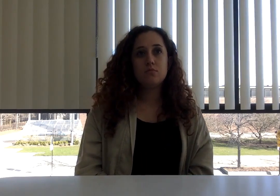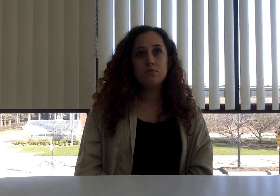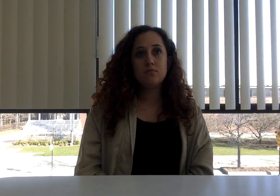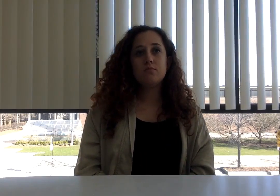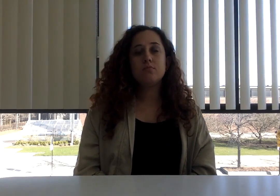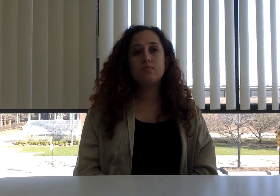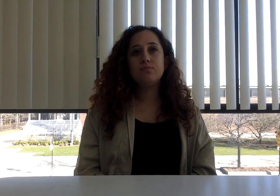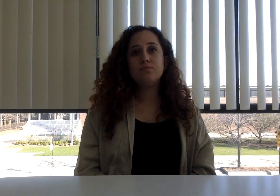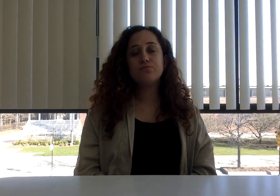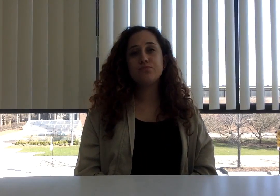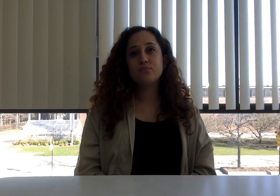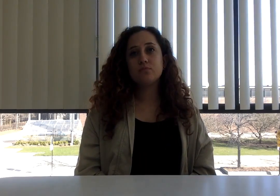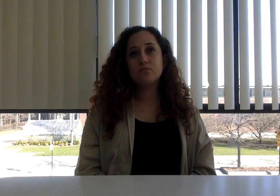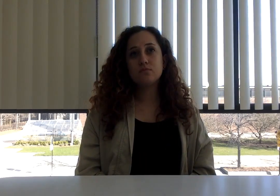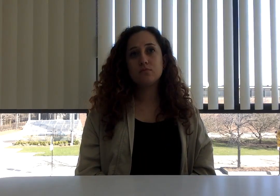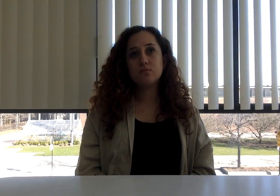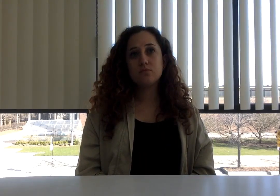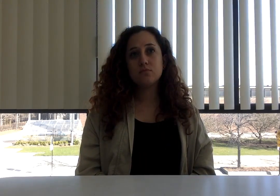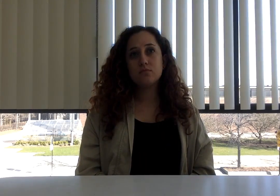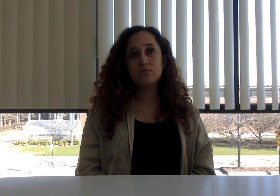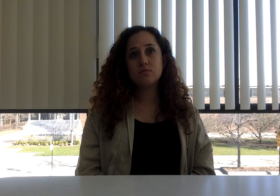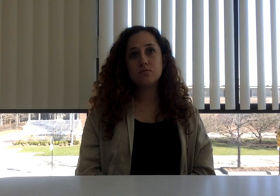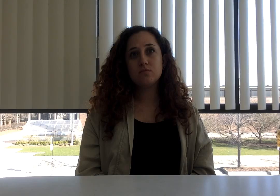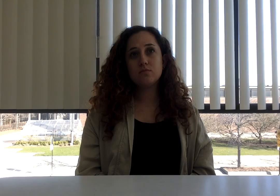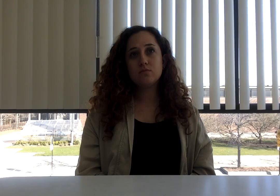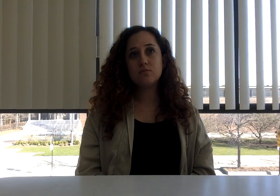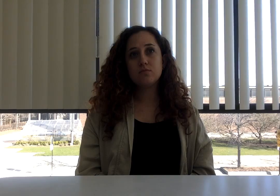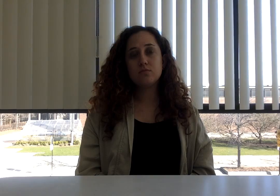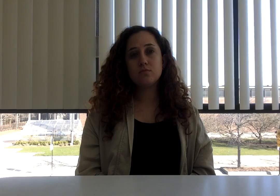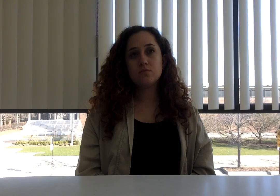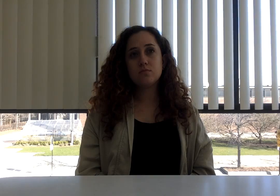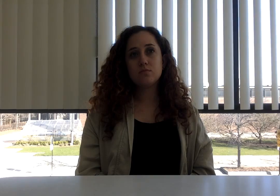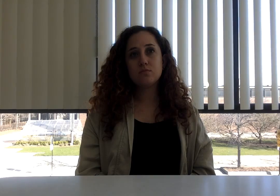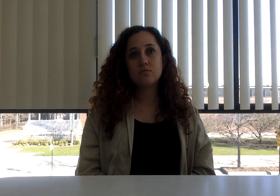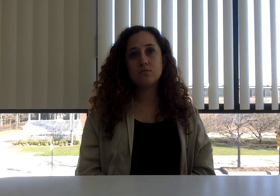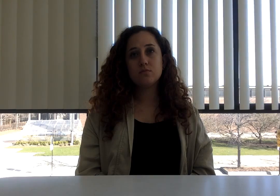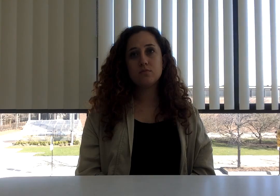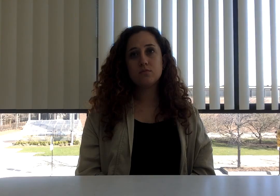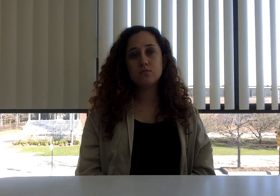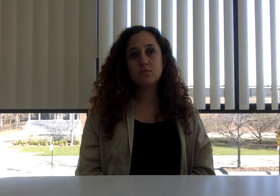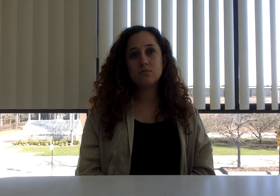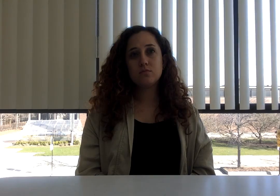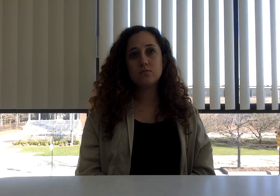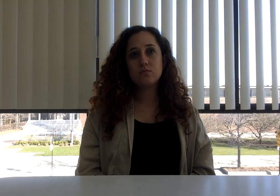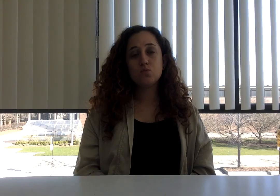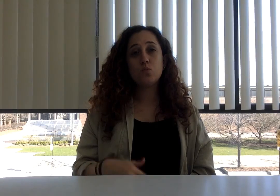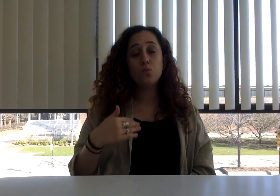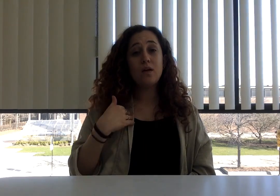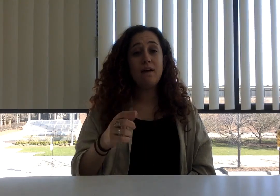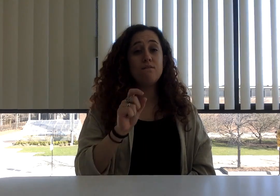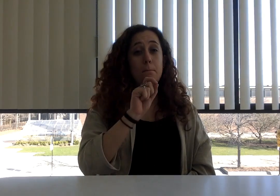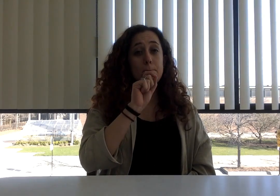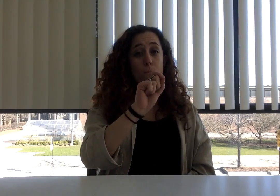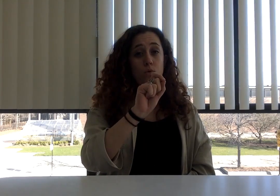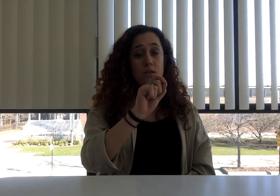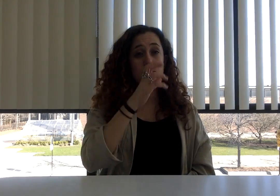Graphically speaking, we have a point because each one of these equations in x,